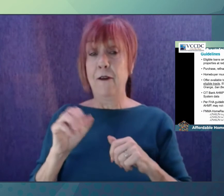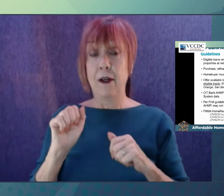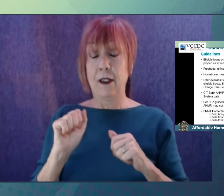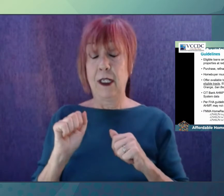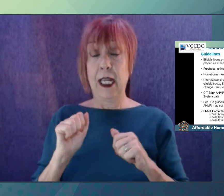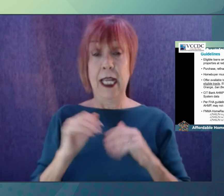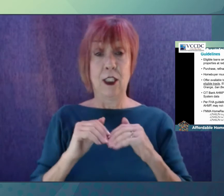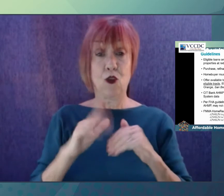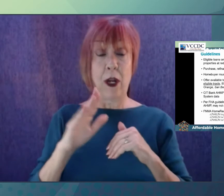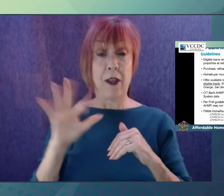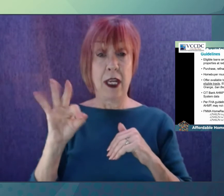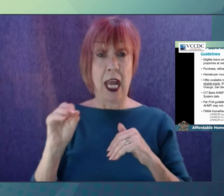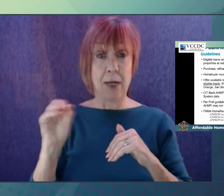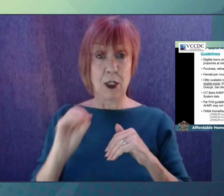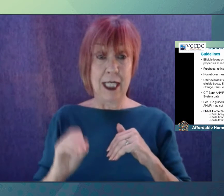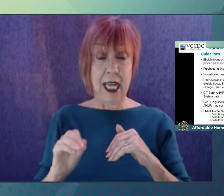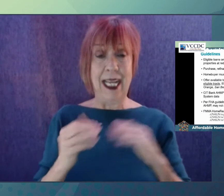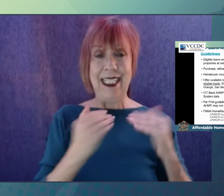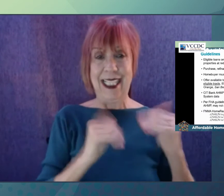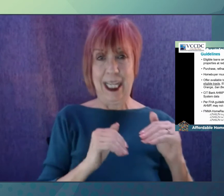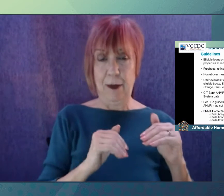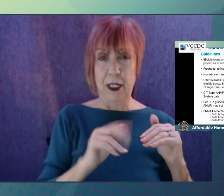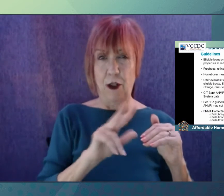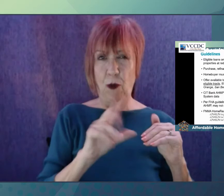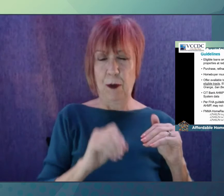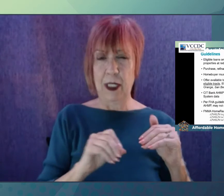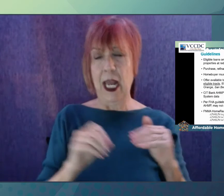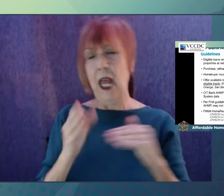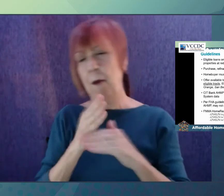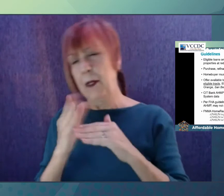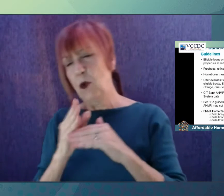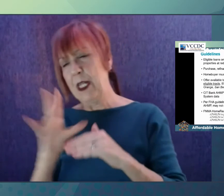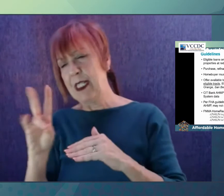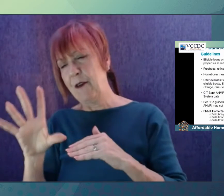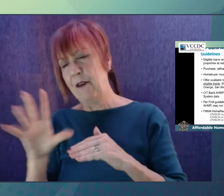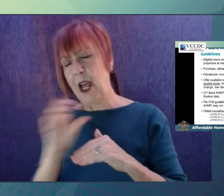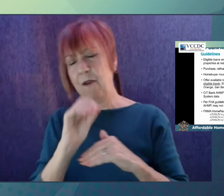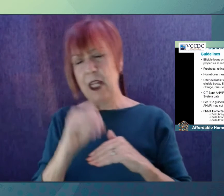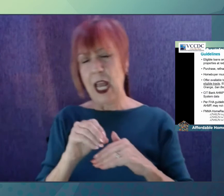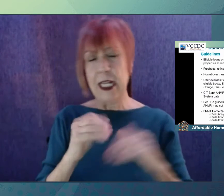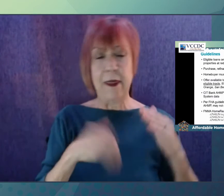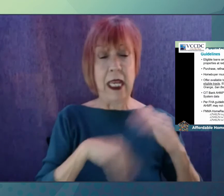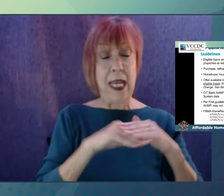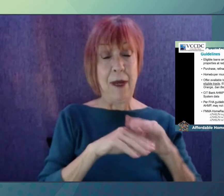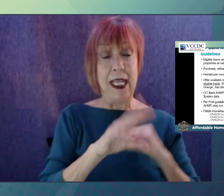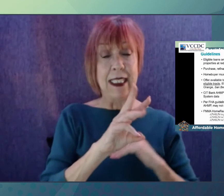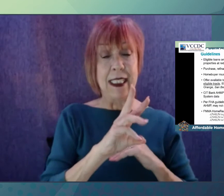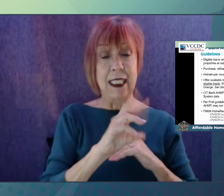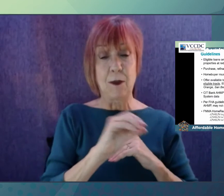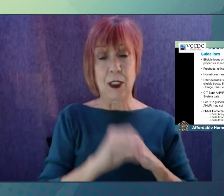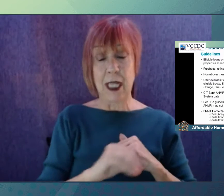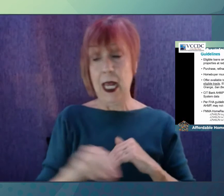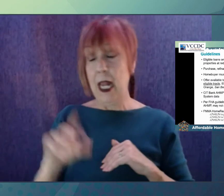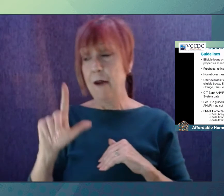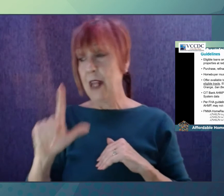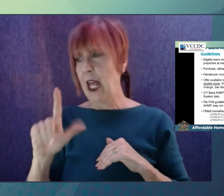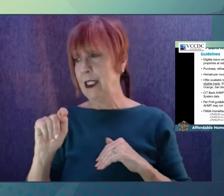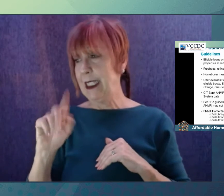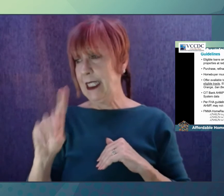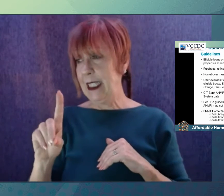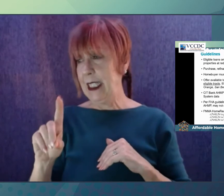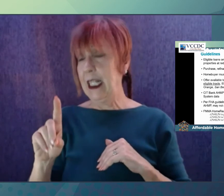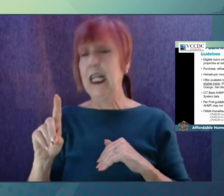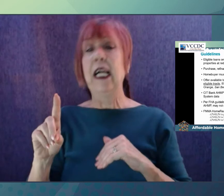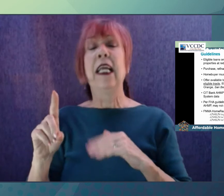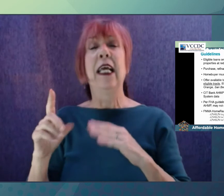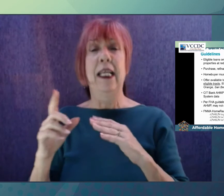is 3%. If the LTV is between 75 and 90, the limit is 6%. And if the LTV is 75% or less, the